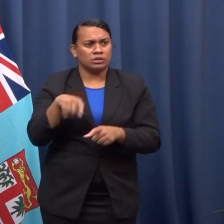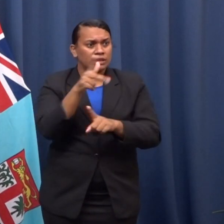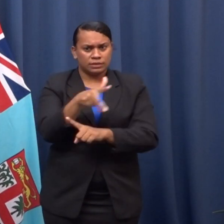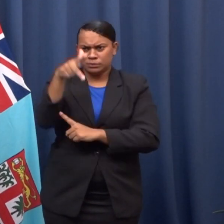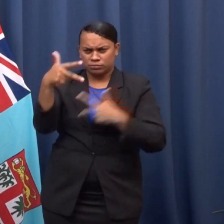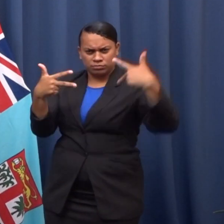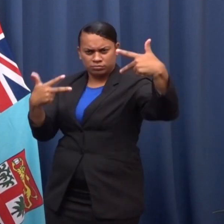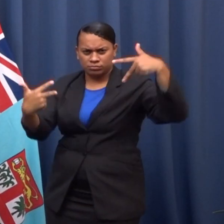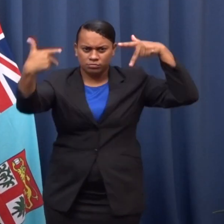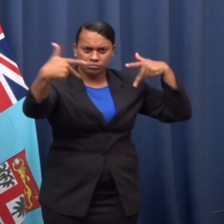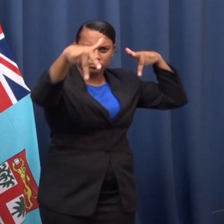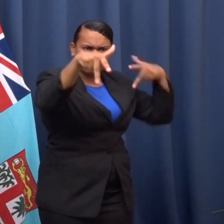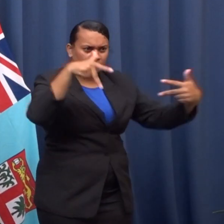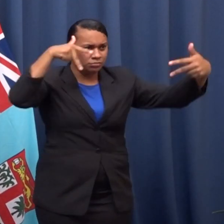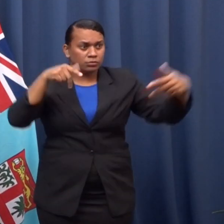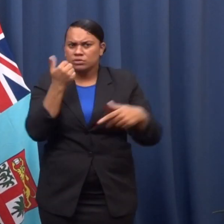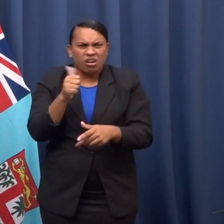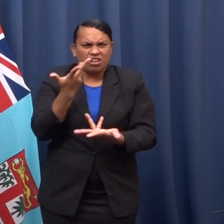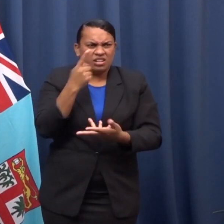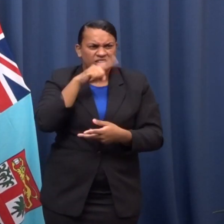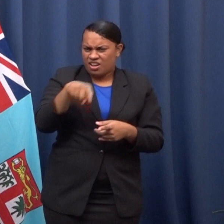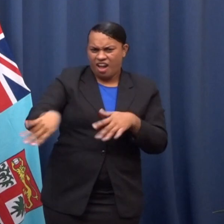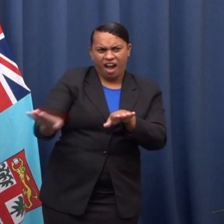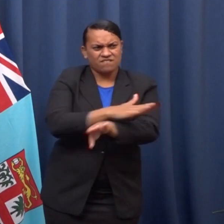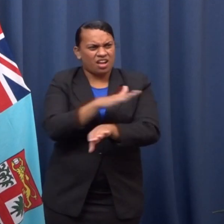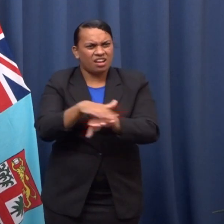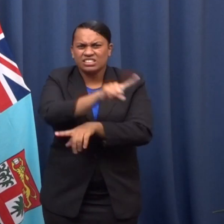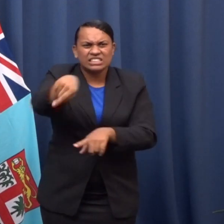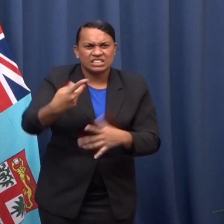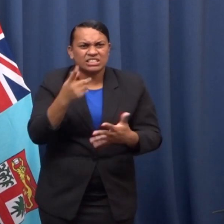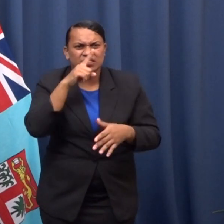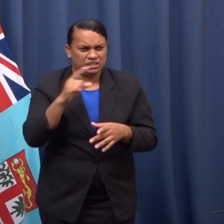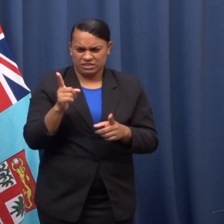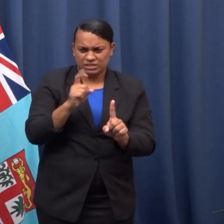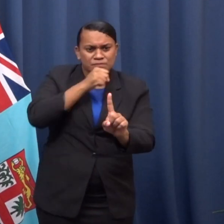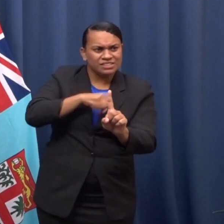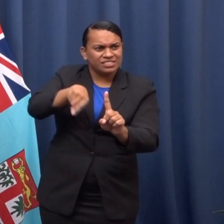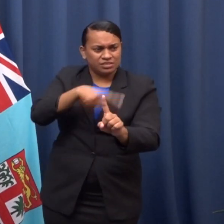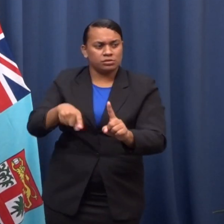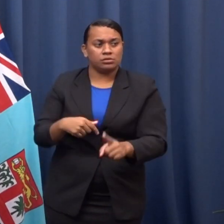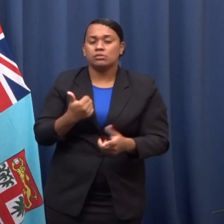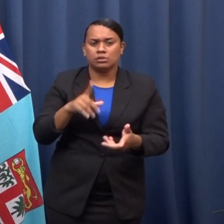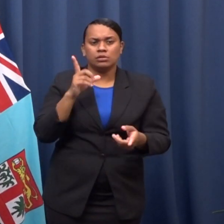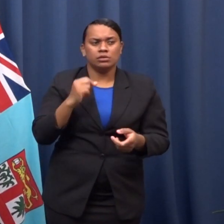we cannot cover with visual cover for 24 hours.